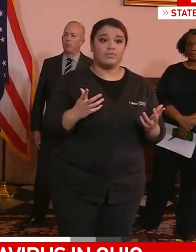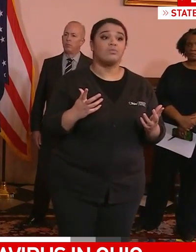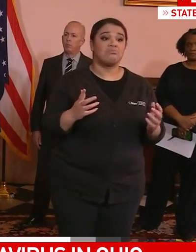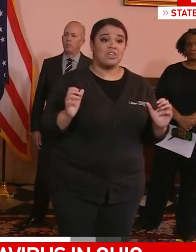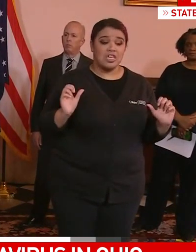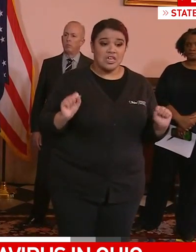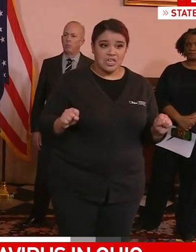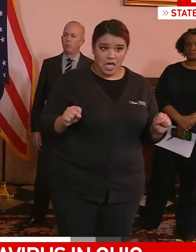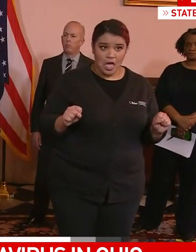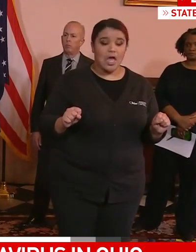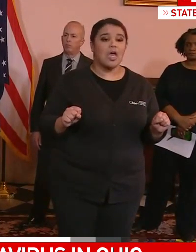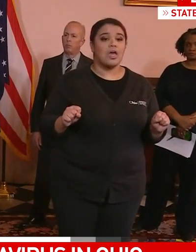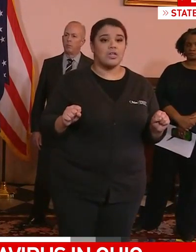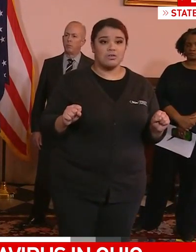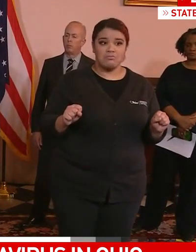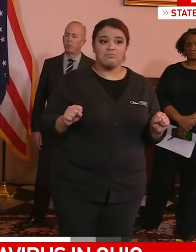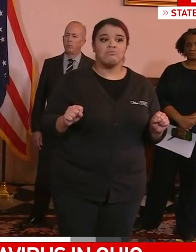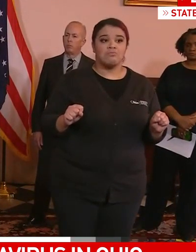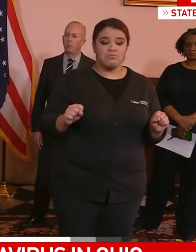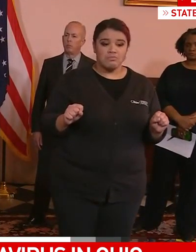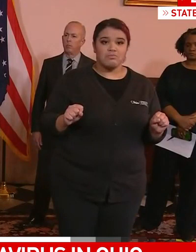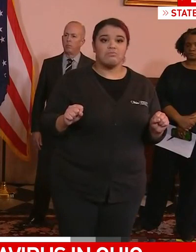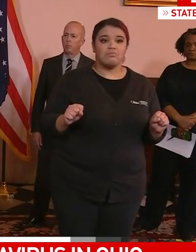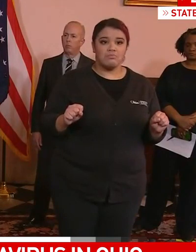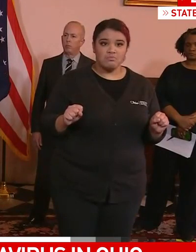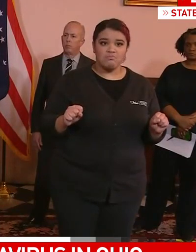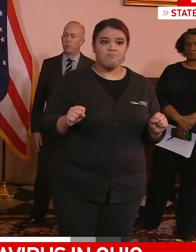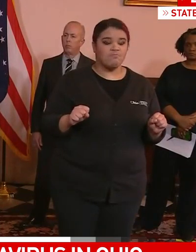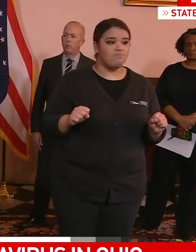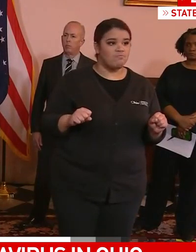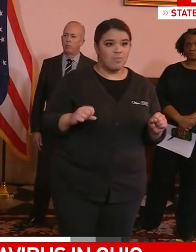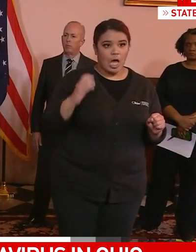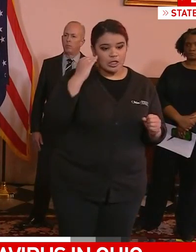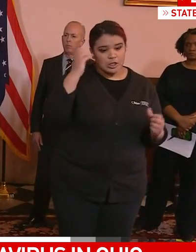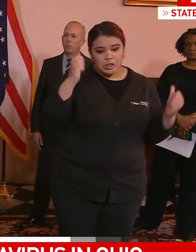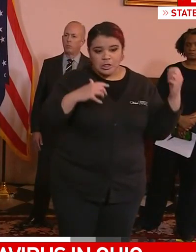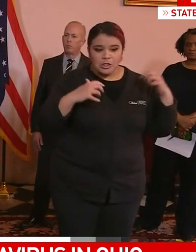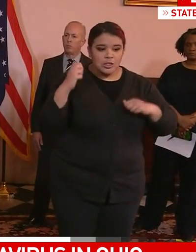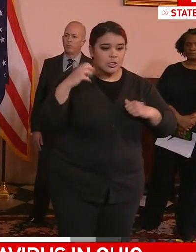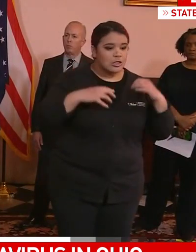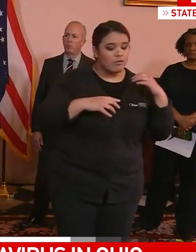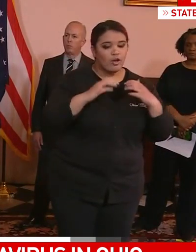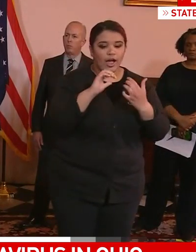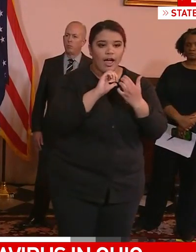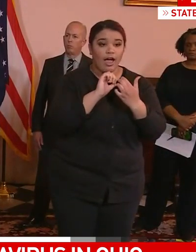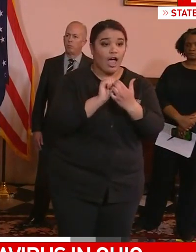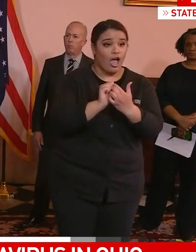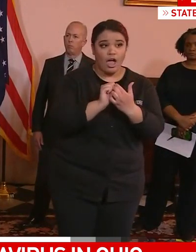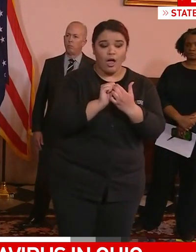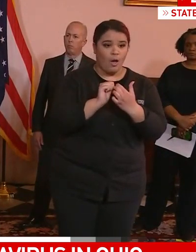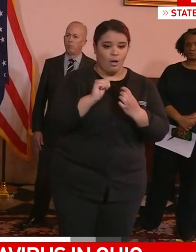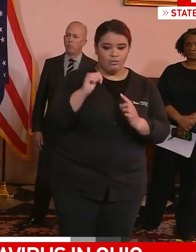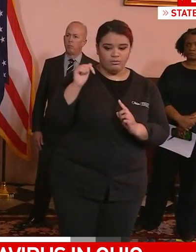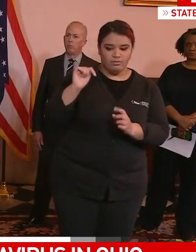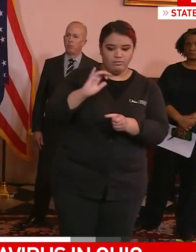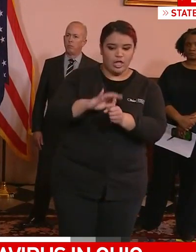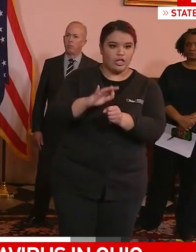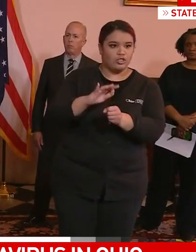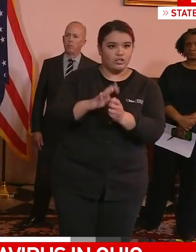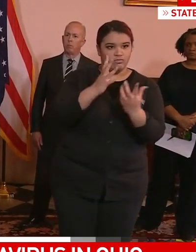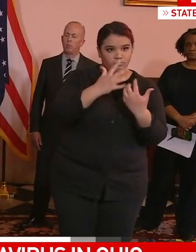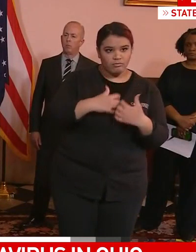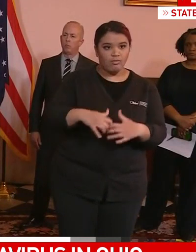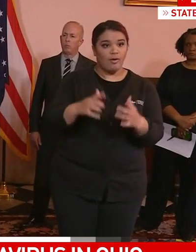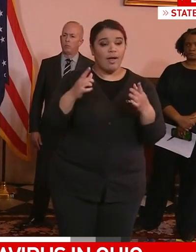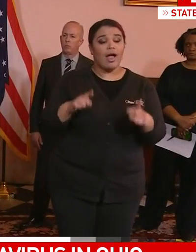discussion about how this gets worked out, but it's really a fairly simple thing to do, and that is to have a